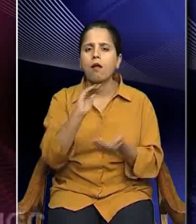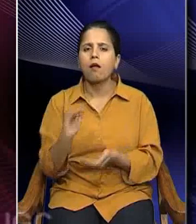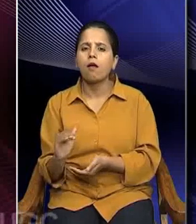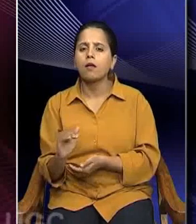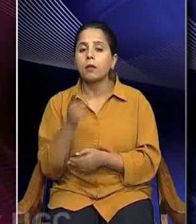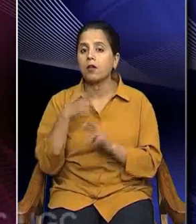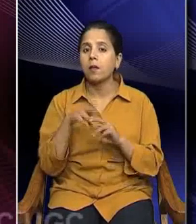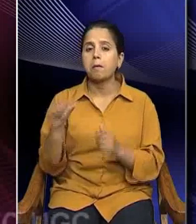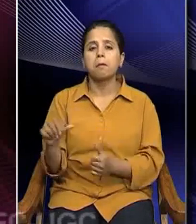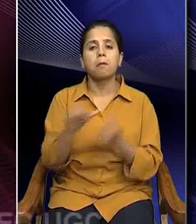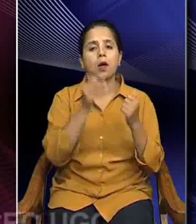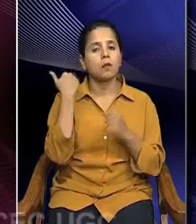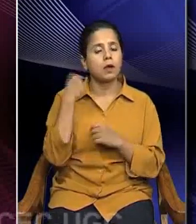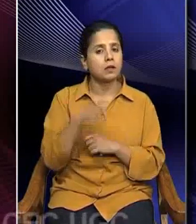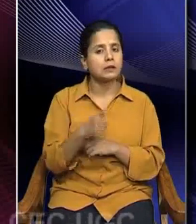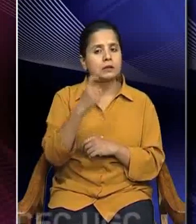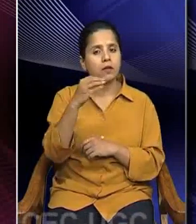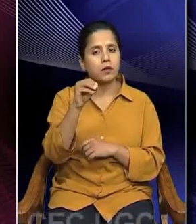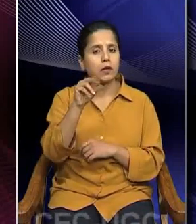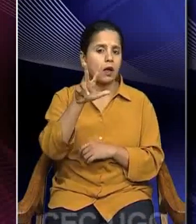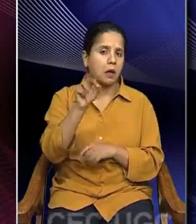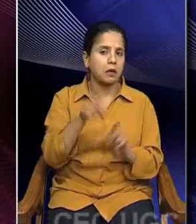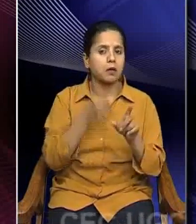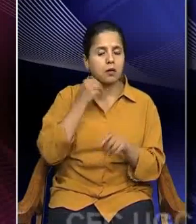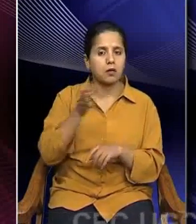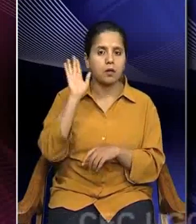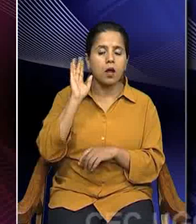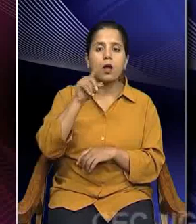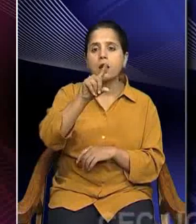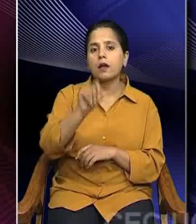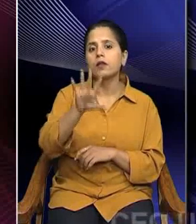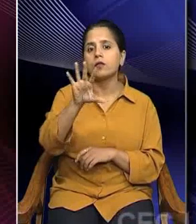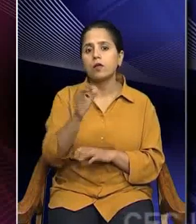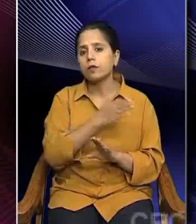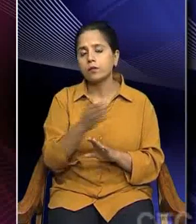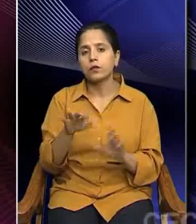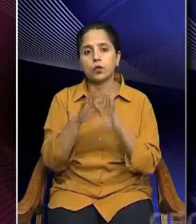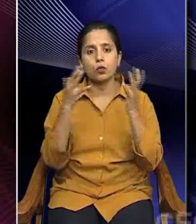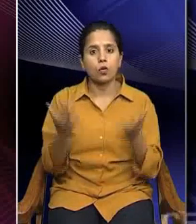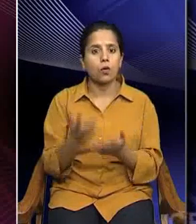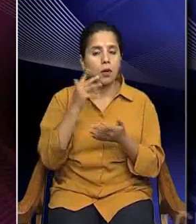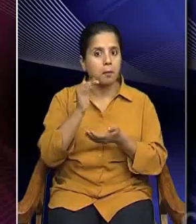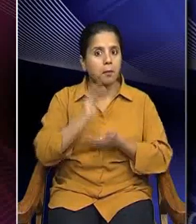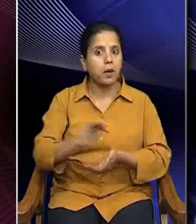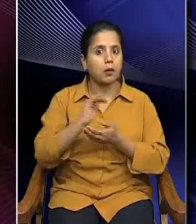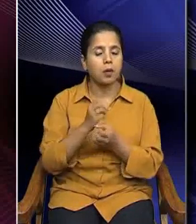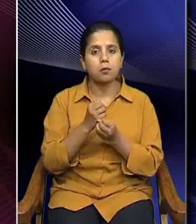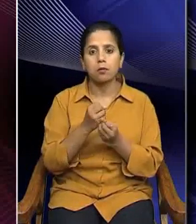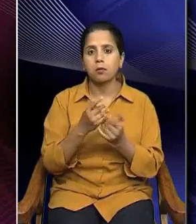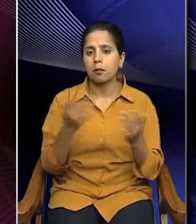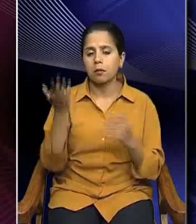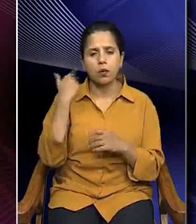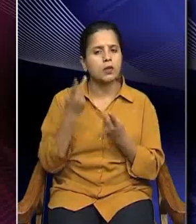go back some 70 to 80 years back, around 1950s, the global fertility levels were very